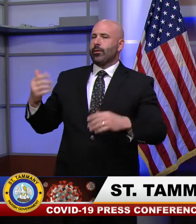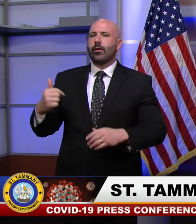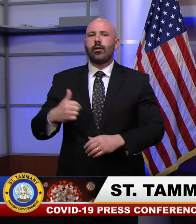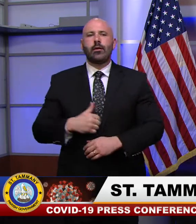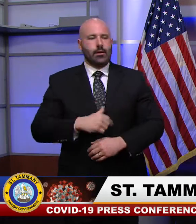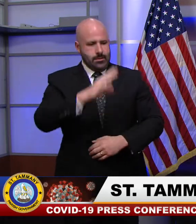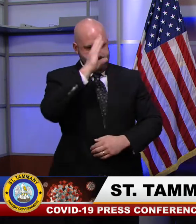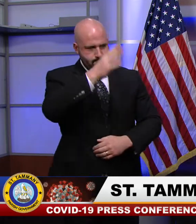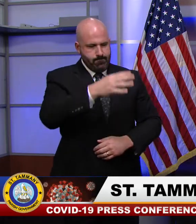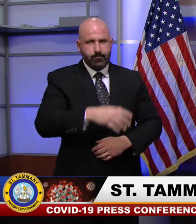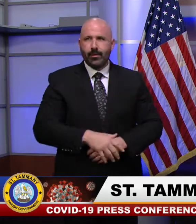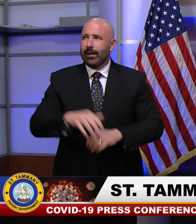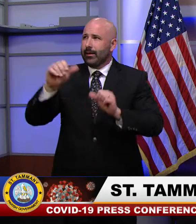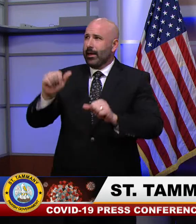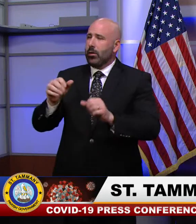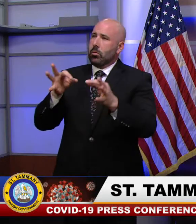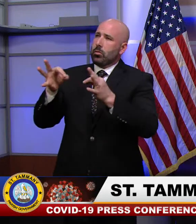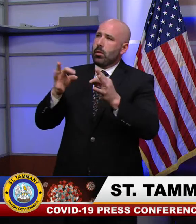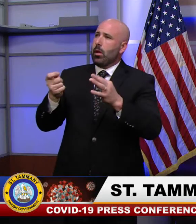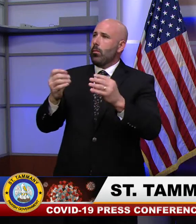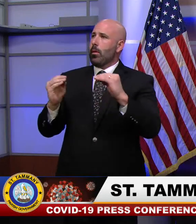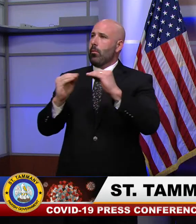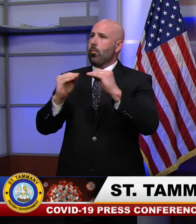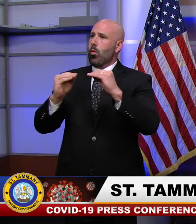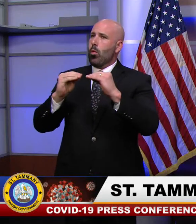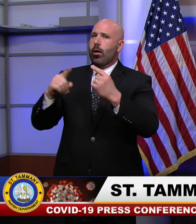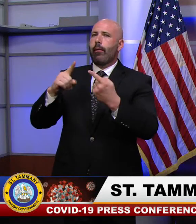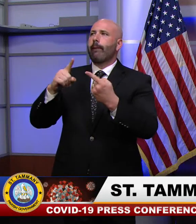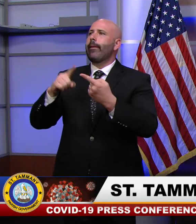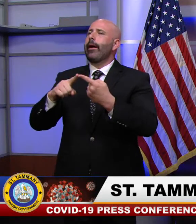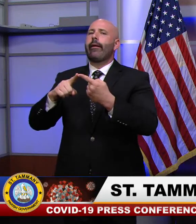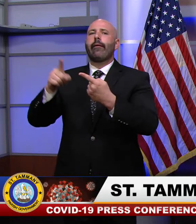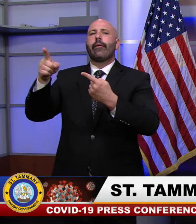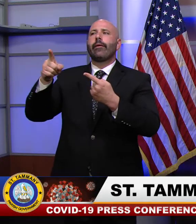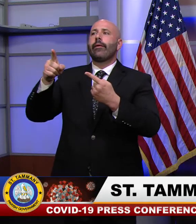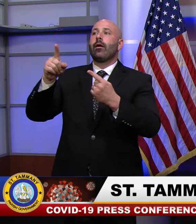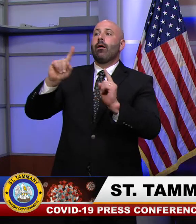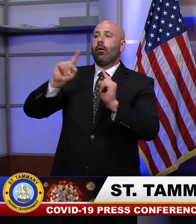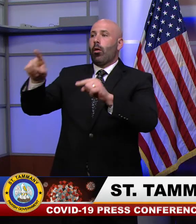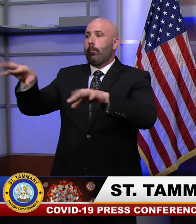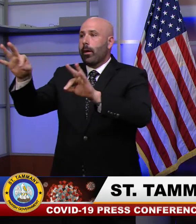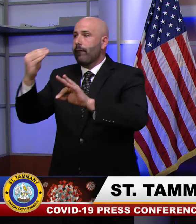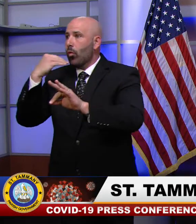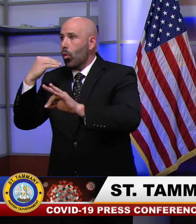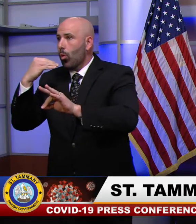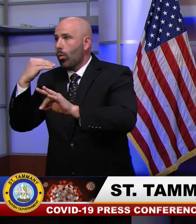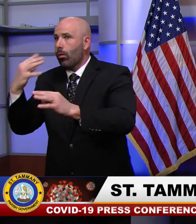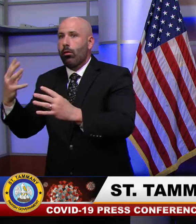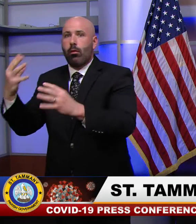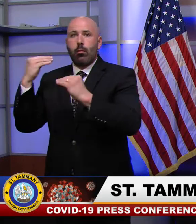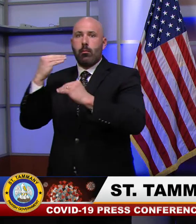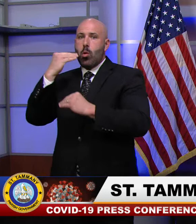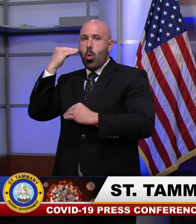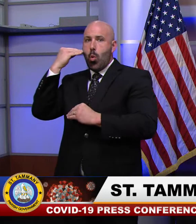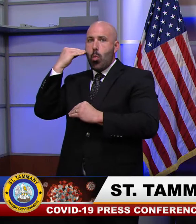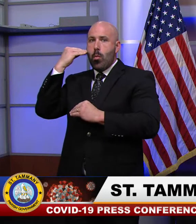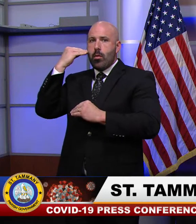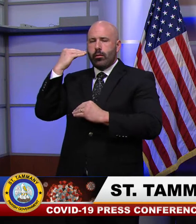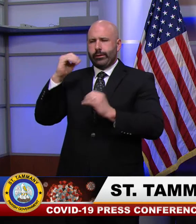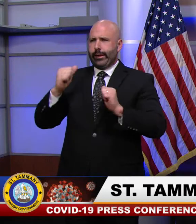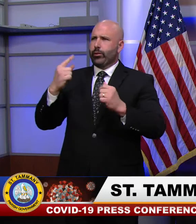if you could shed a little bit more light on the decision to stop the grab and go, and if you're concerned that kids are getting hungry in the